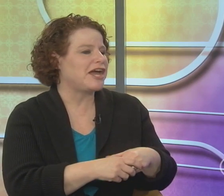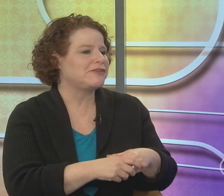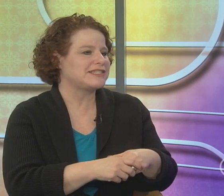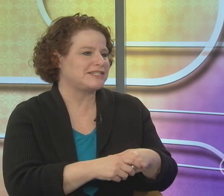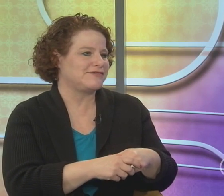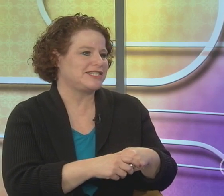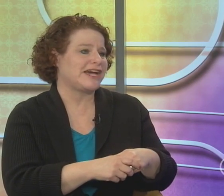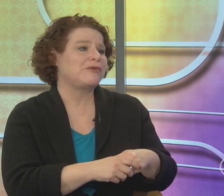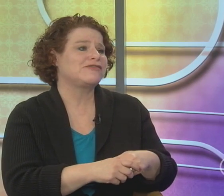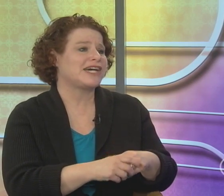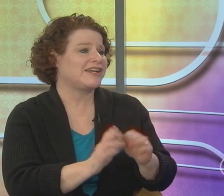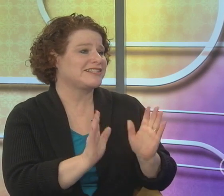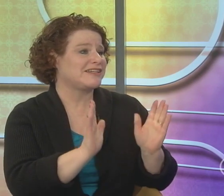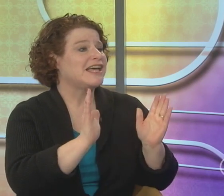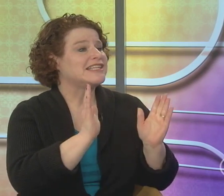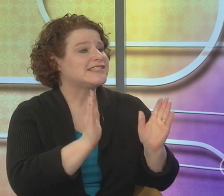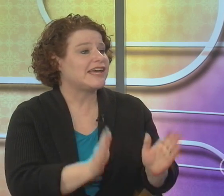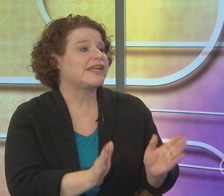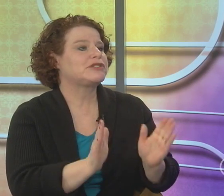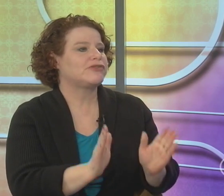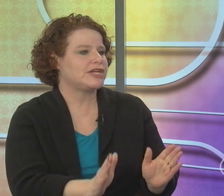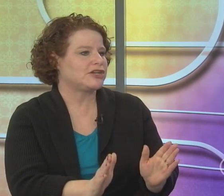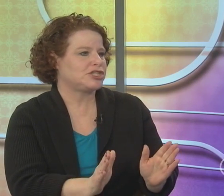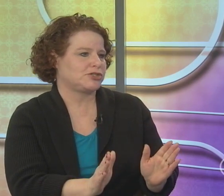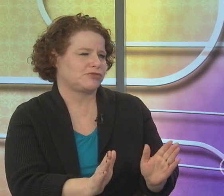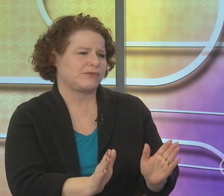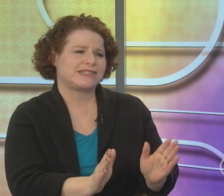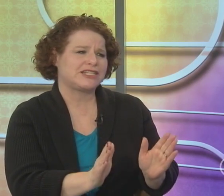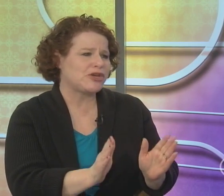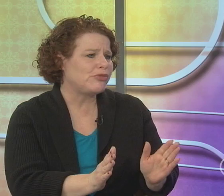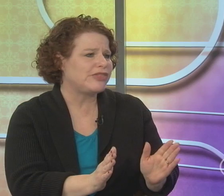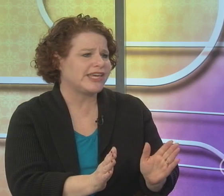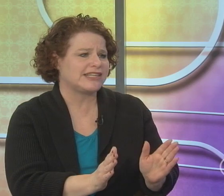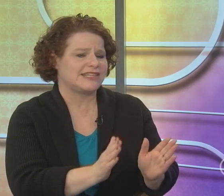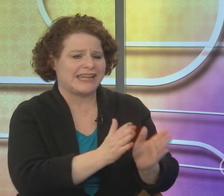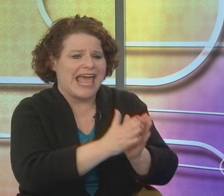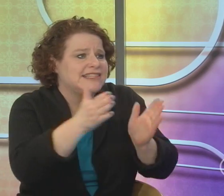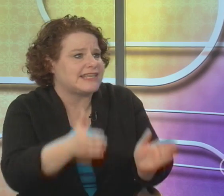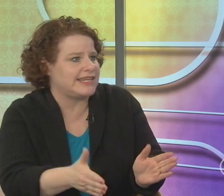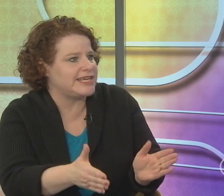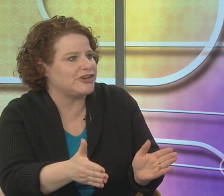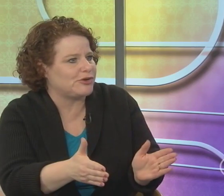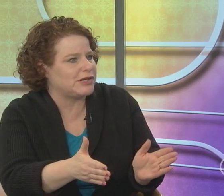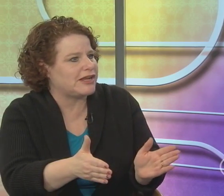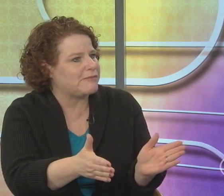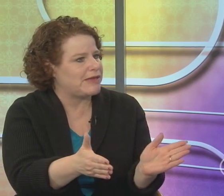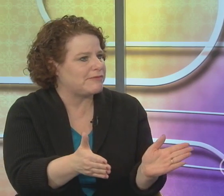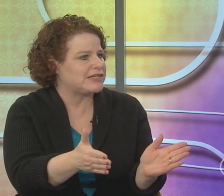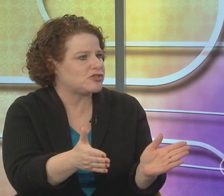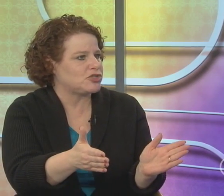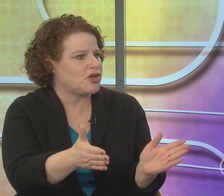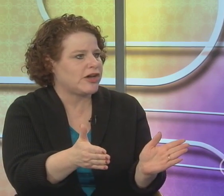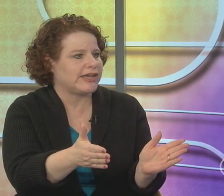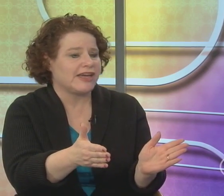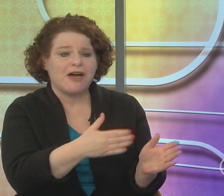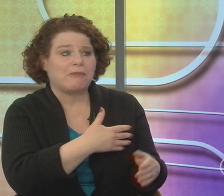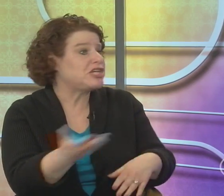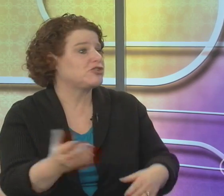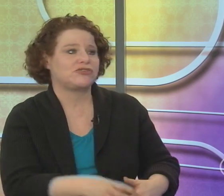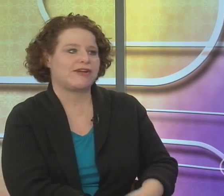this DVD, I would have titled it Sign Language for Young Children, because I don't think it ends at a year when a baby might start talking. My children have